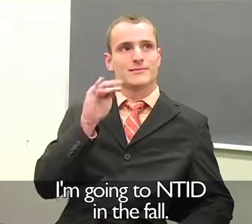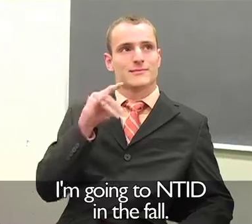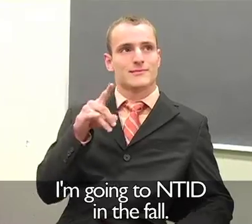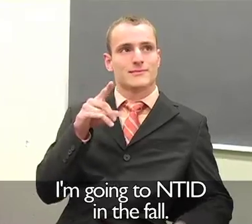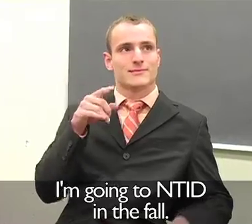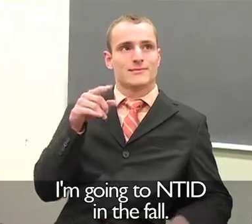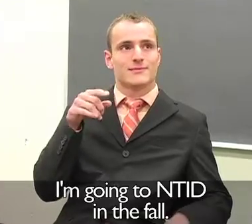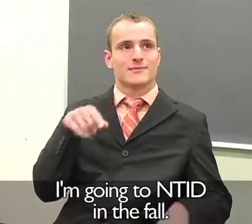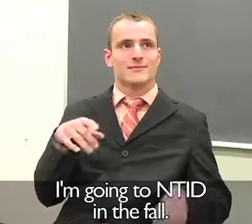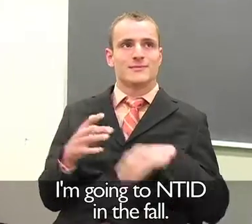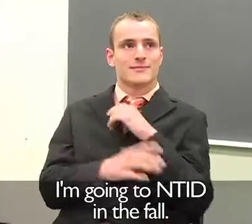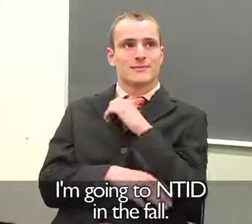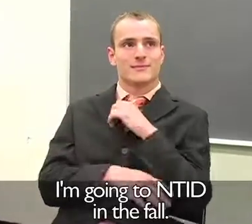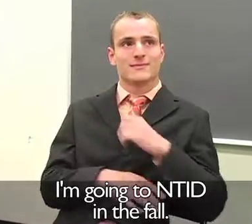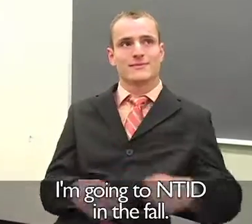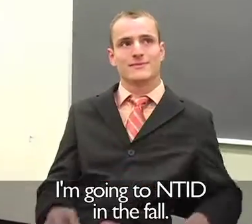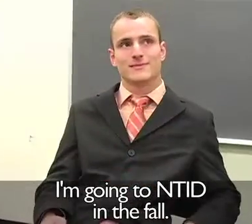I'm going to NTID in the fall.